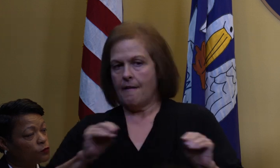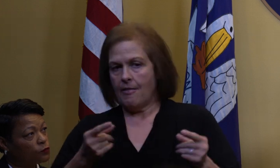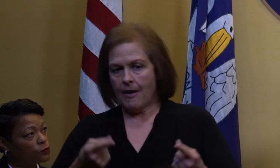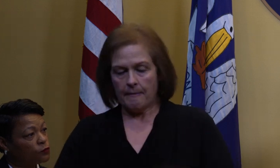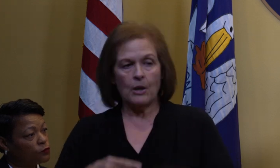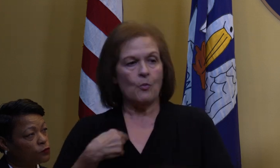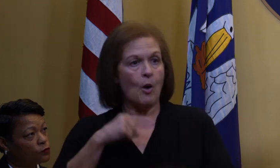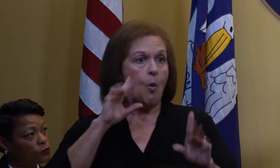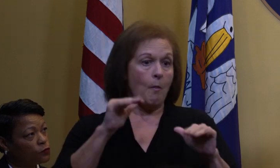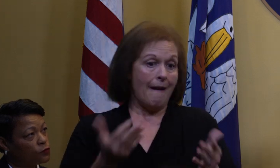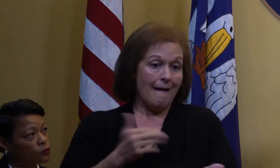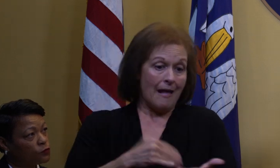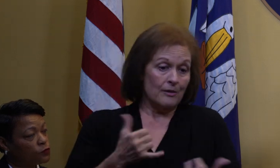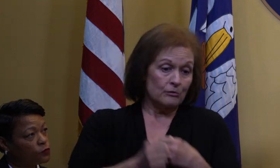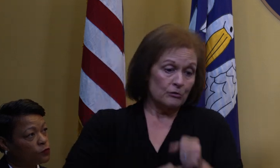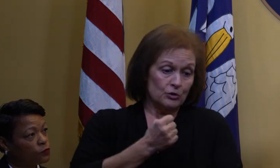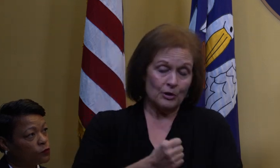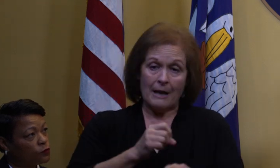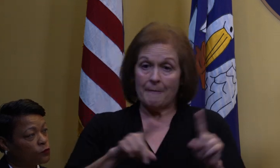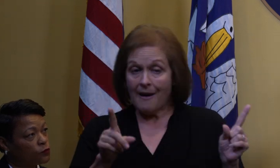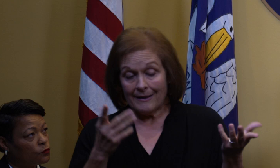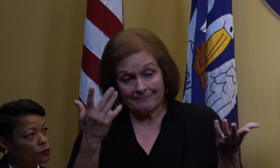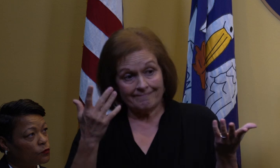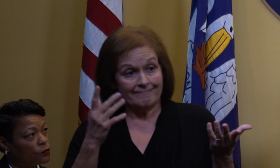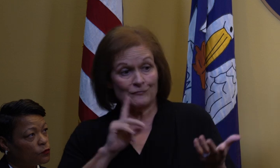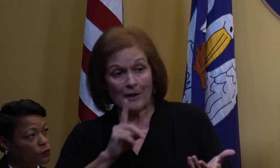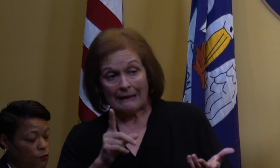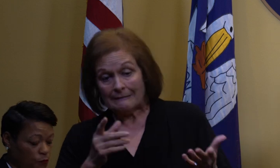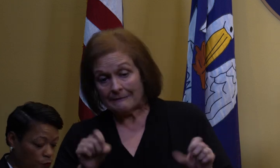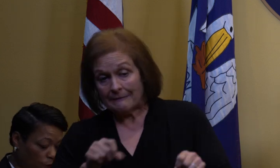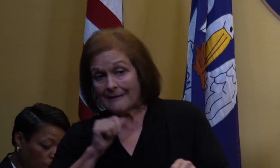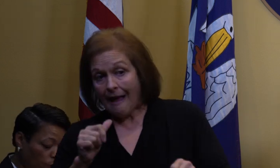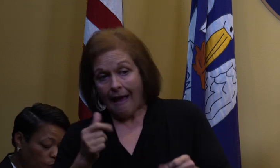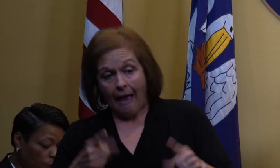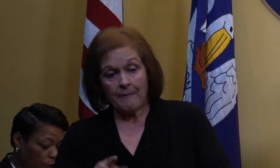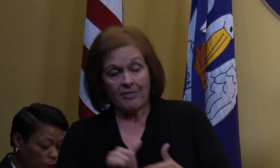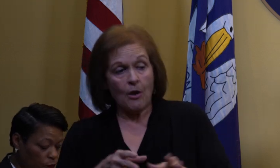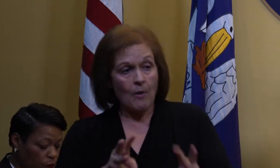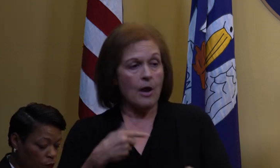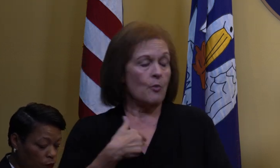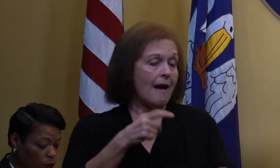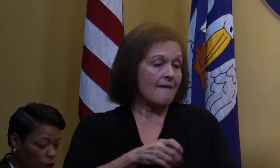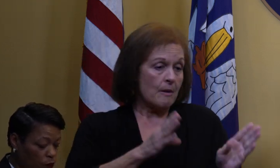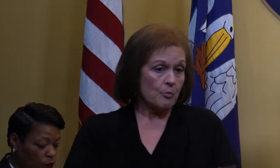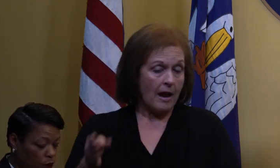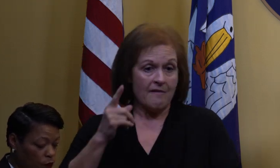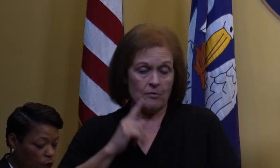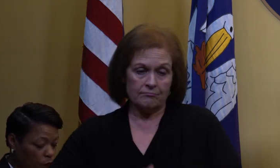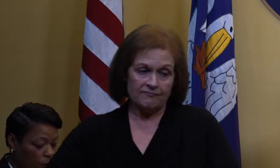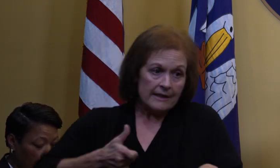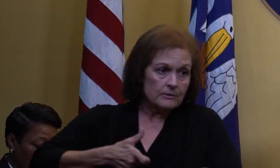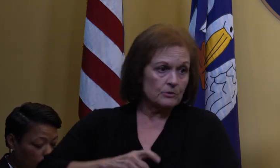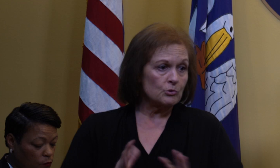always hope that that's going to be the case, we know that it's not necessarily, it doesn't work out that way. We need to plan for rapidly intensifying